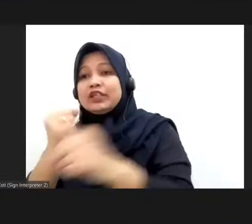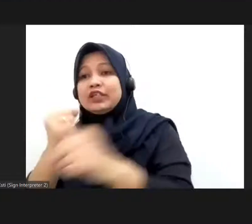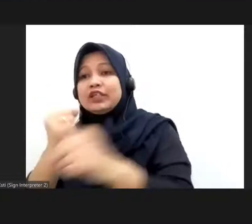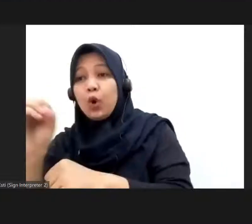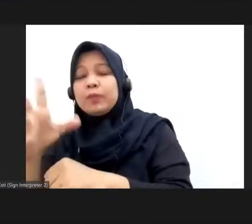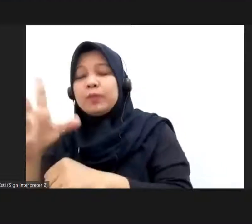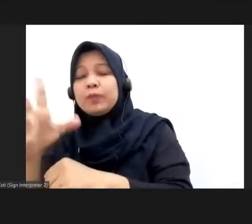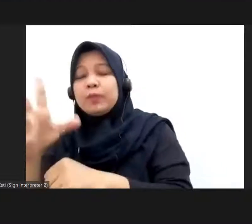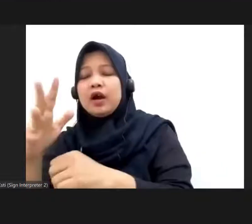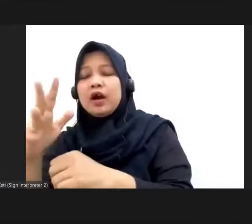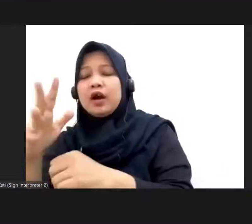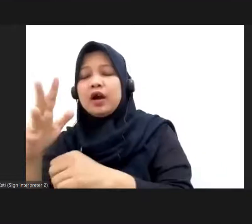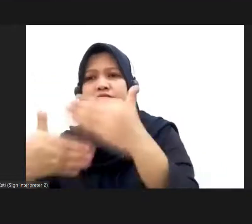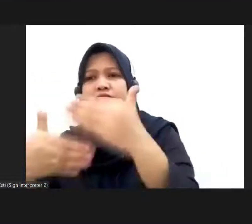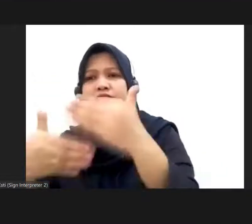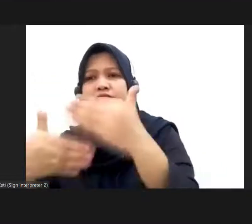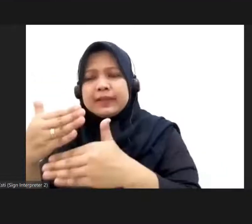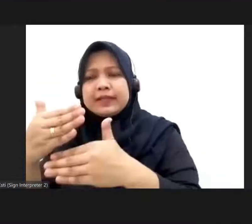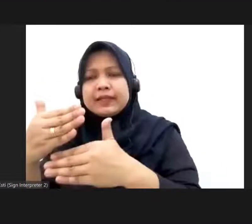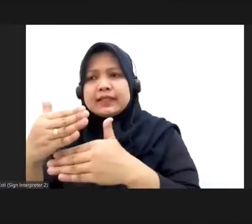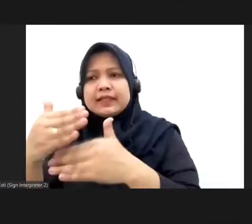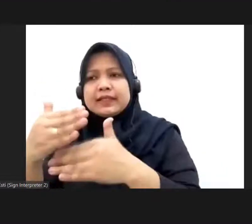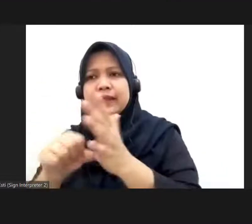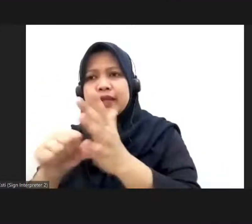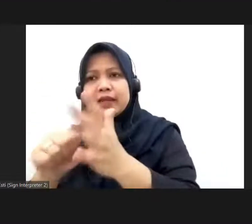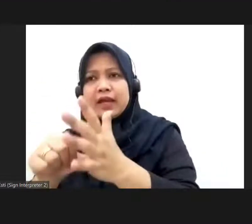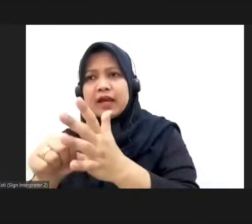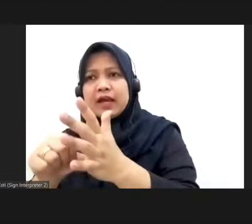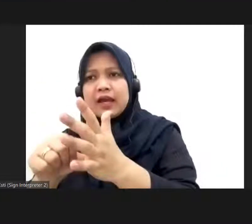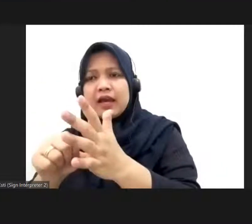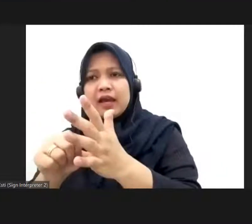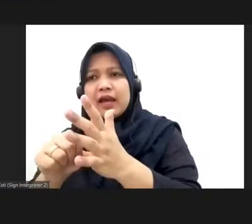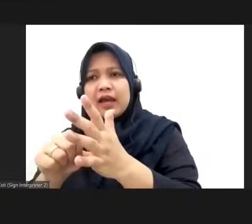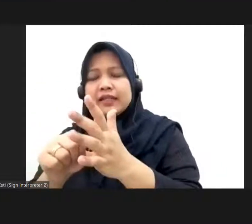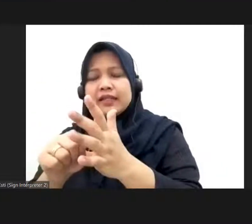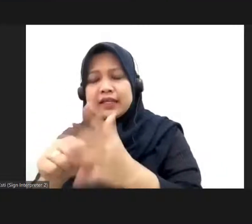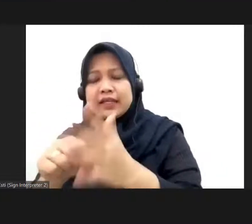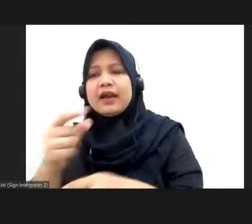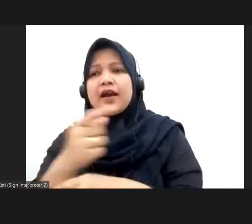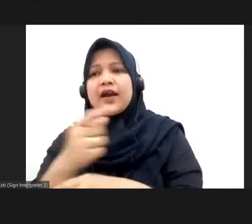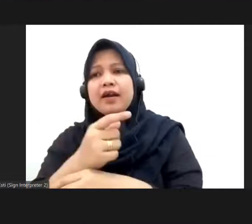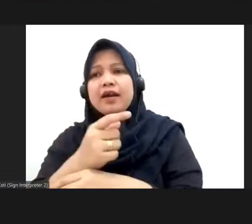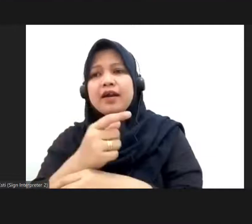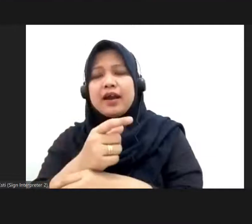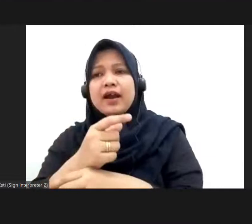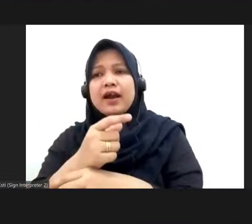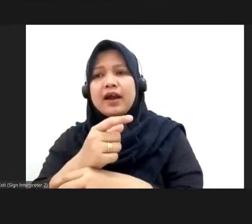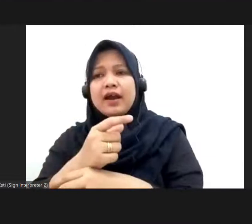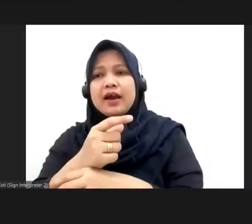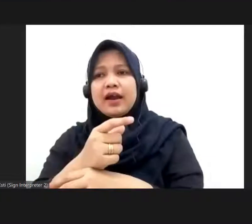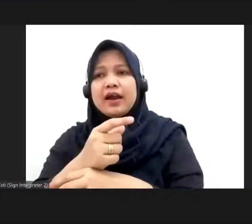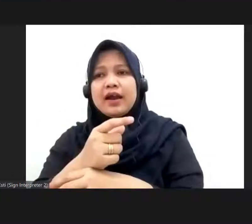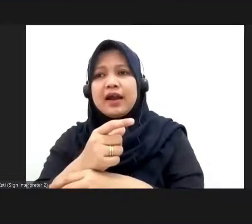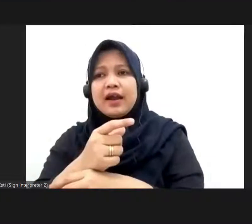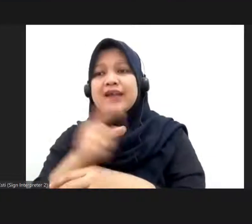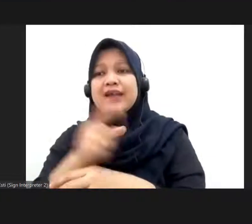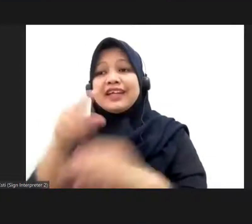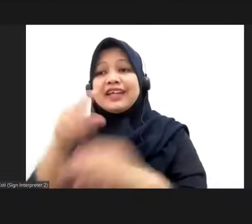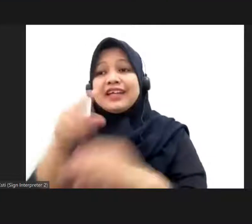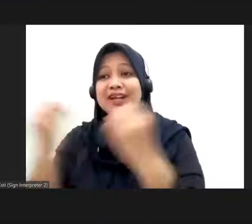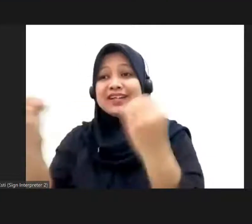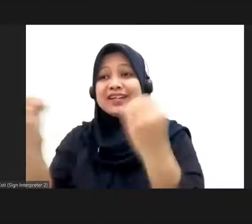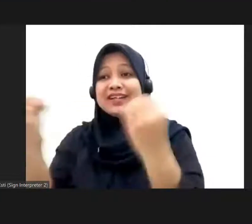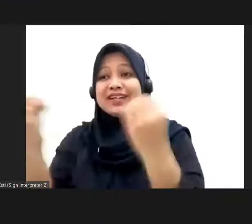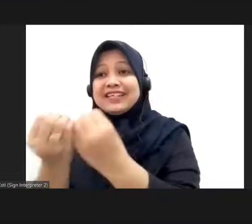Because as we've learned, no man is an island. Well, I can say that no organization is an island, especially